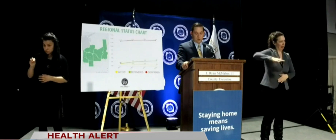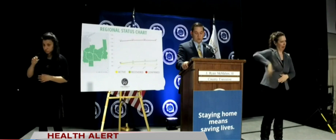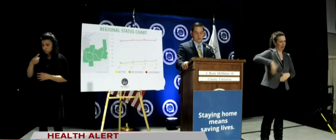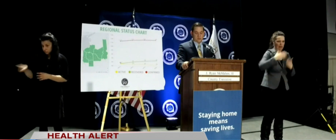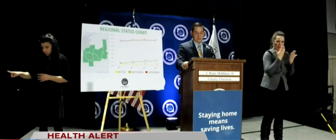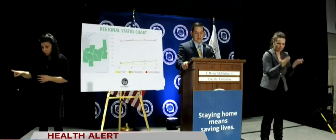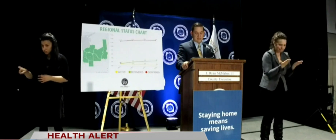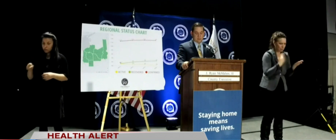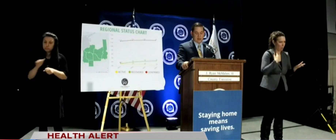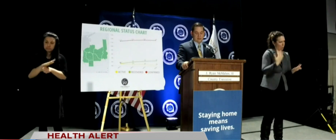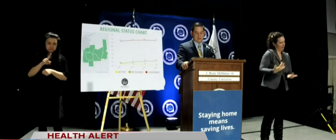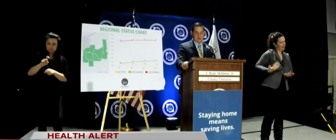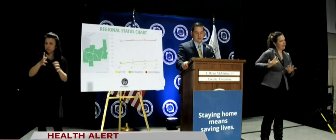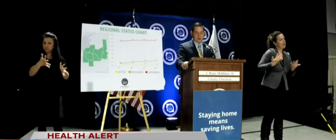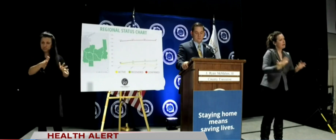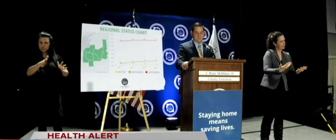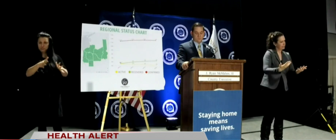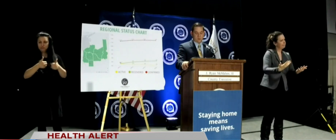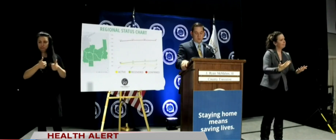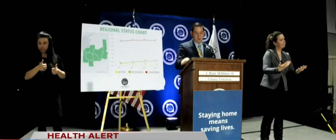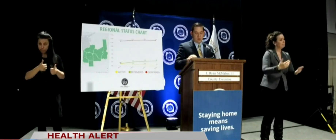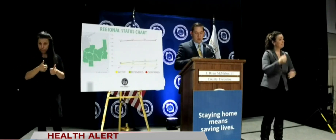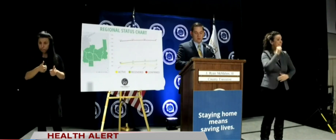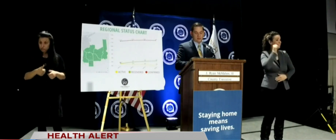received 160 tests back since yesterday.